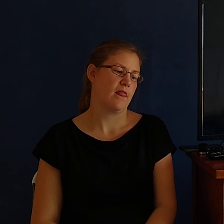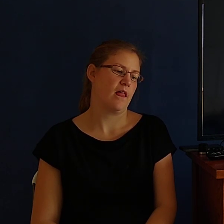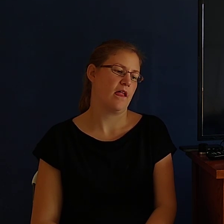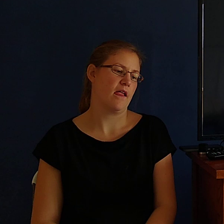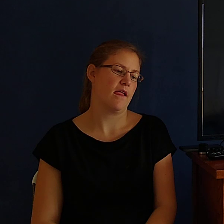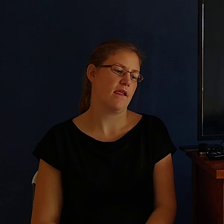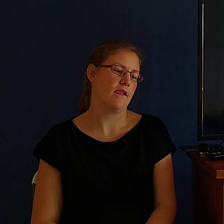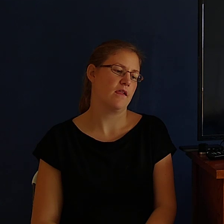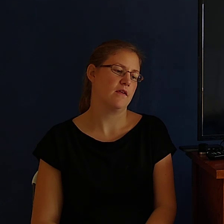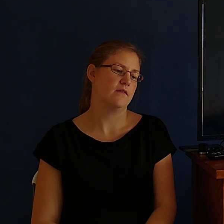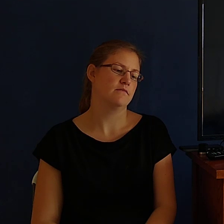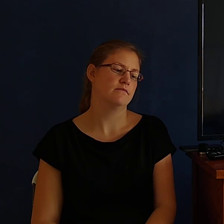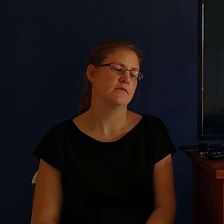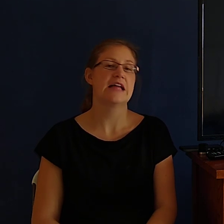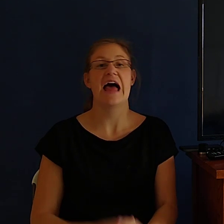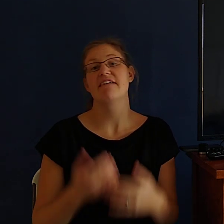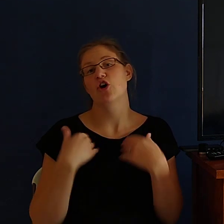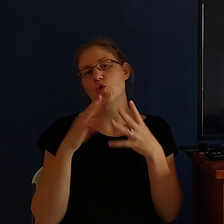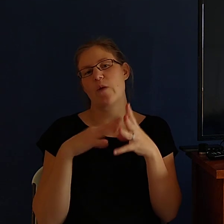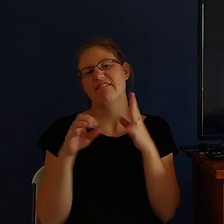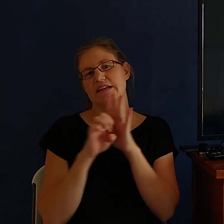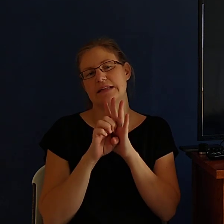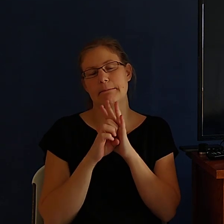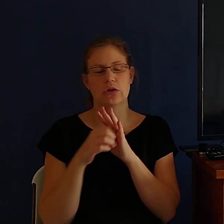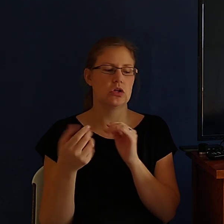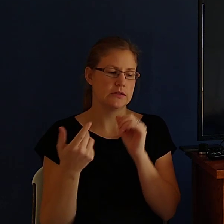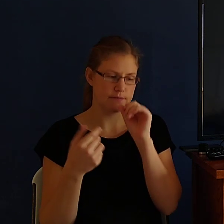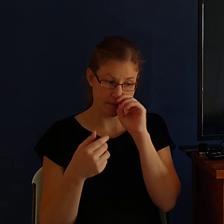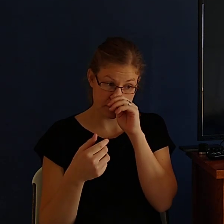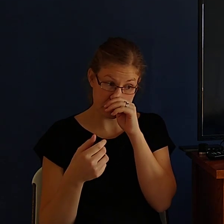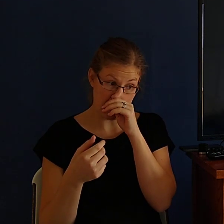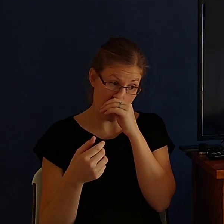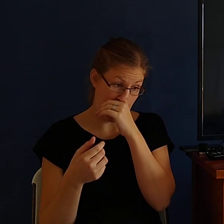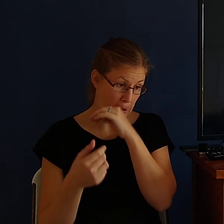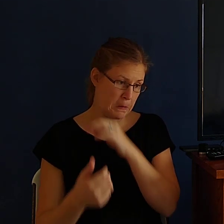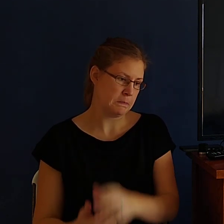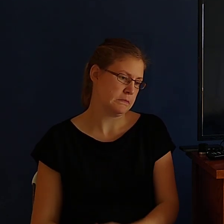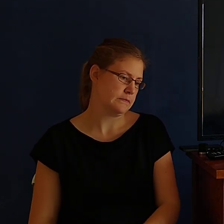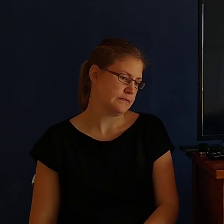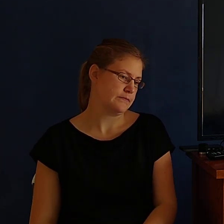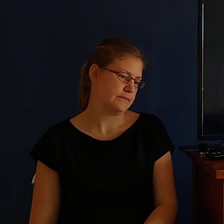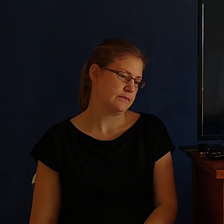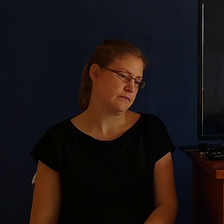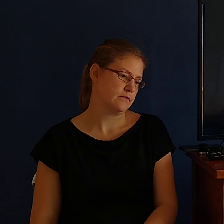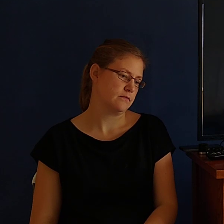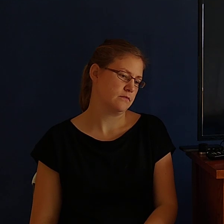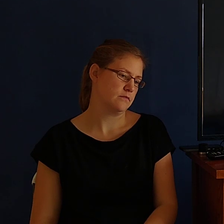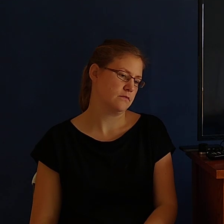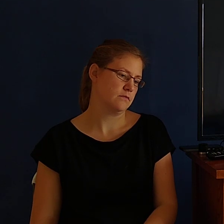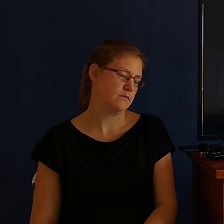for example, let's say here A connected to B,